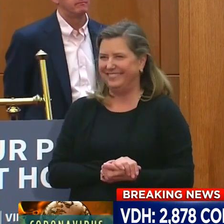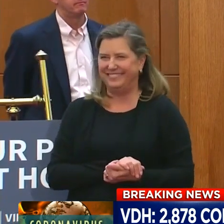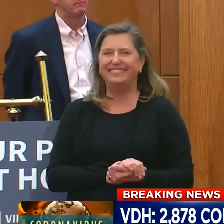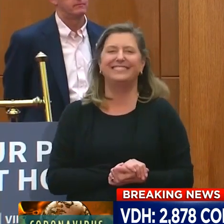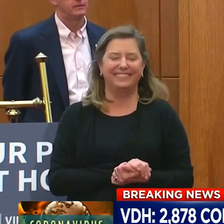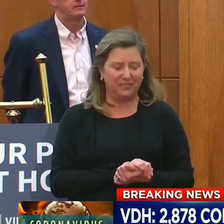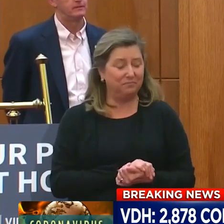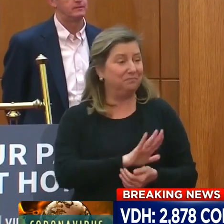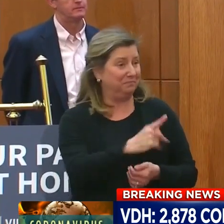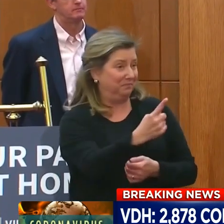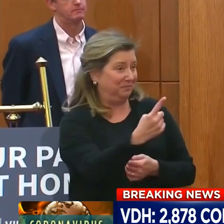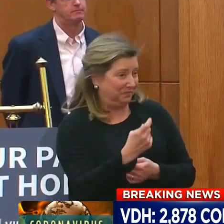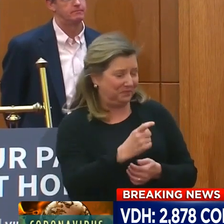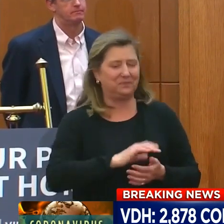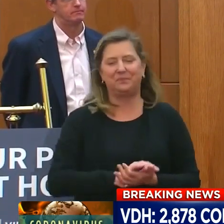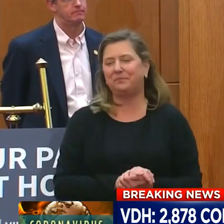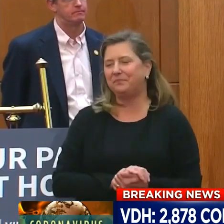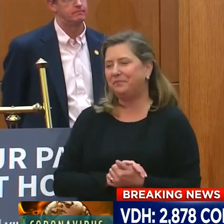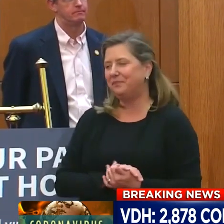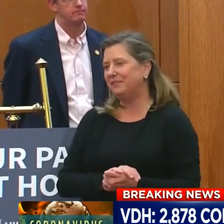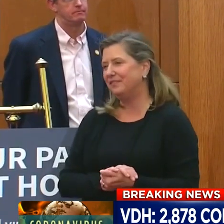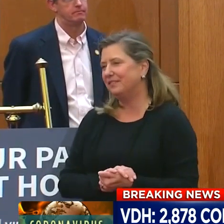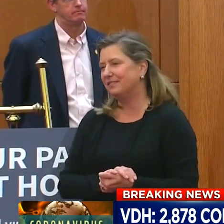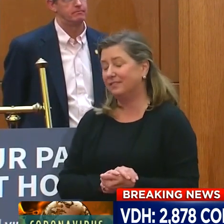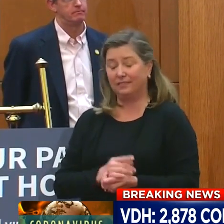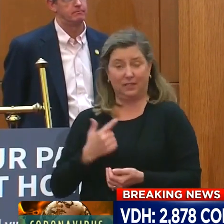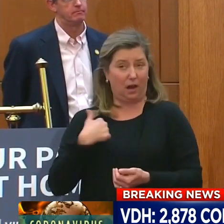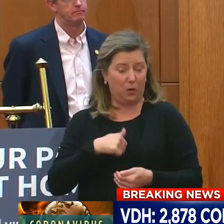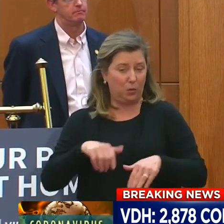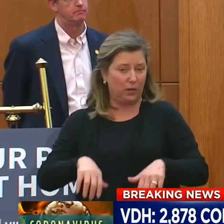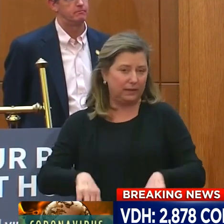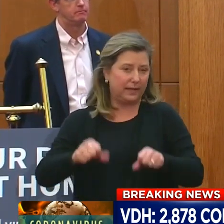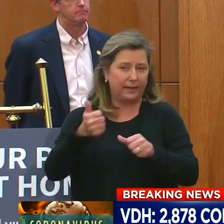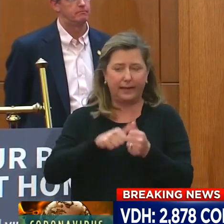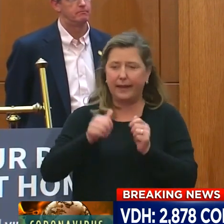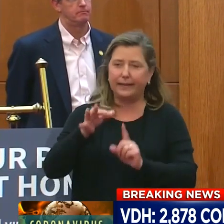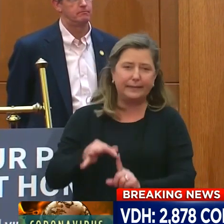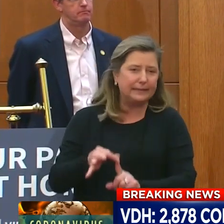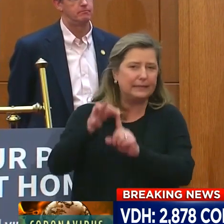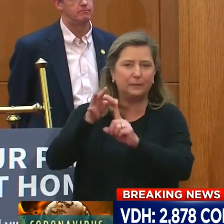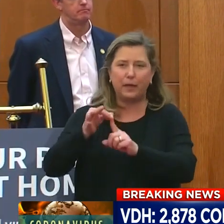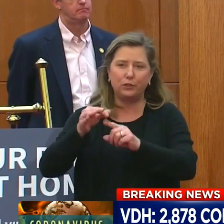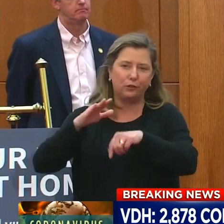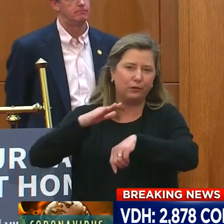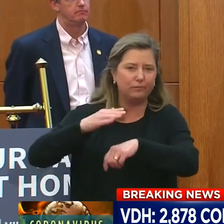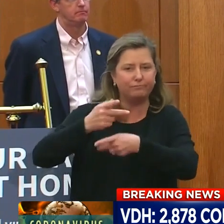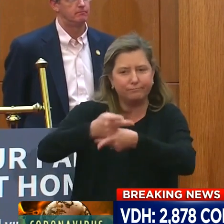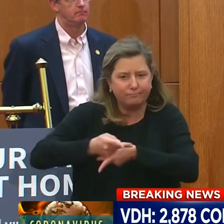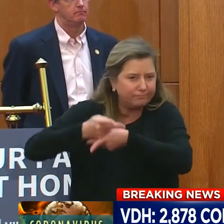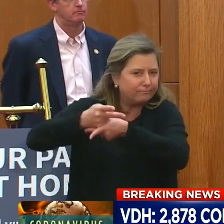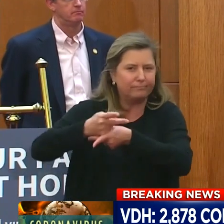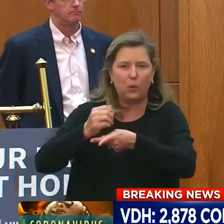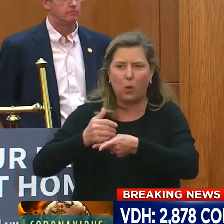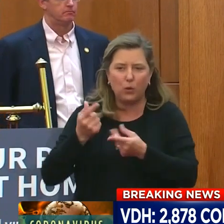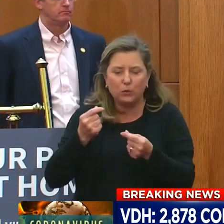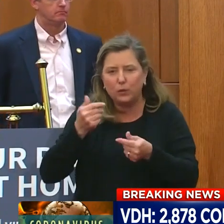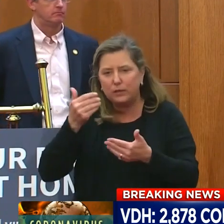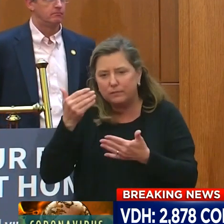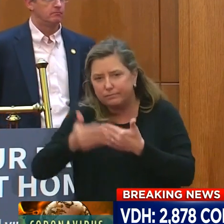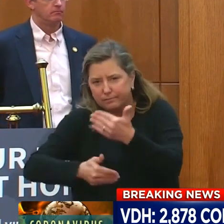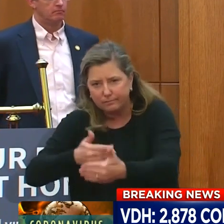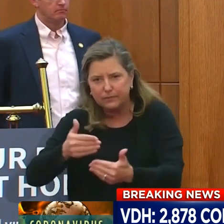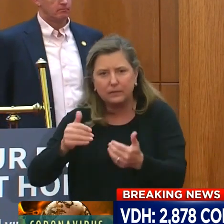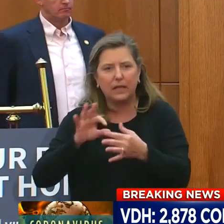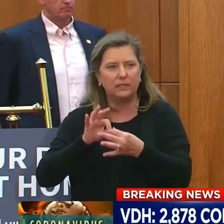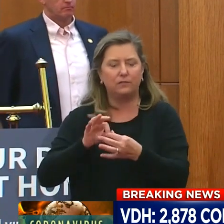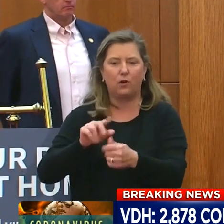So the question, as I understand it, is are we taking any special kinds of precautions or procedures, interventions with